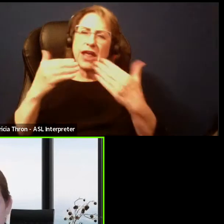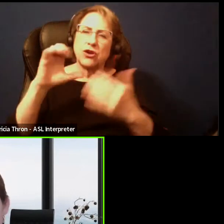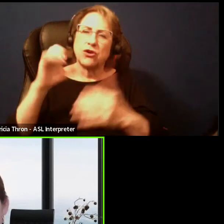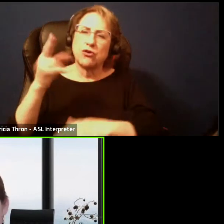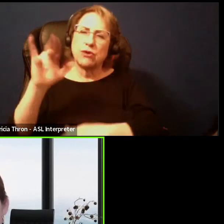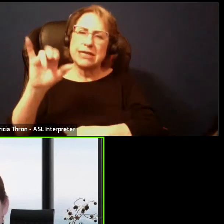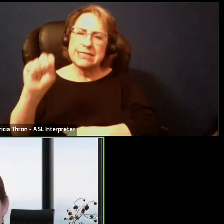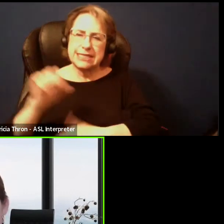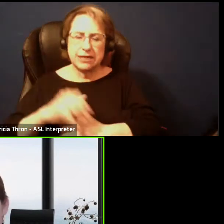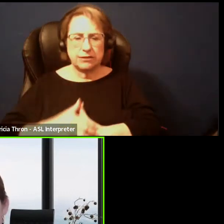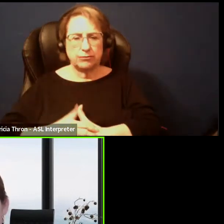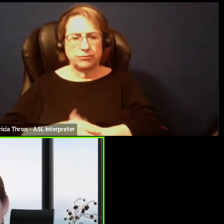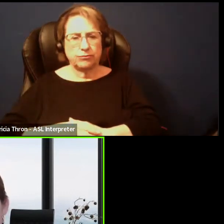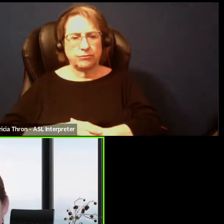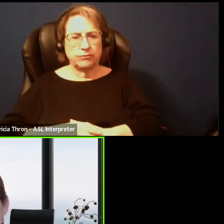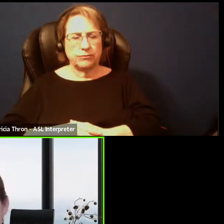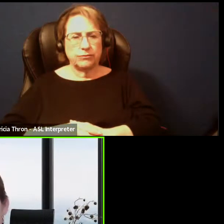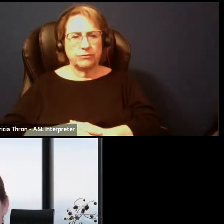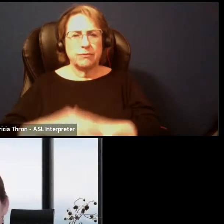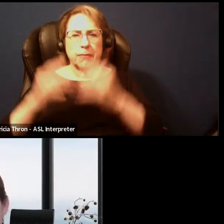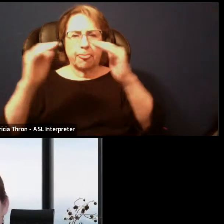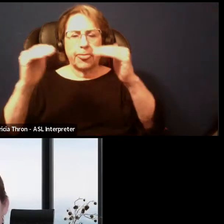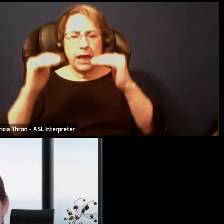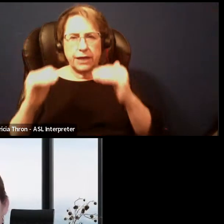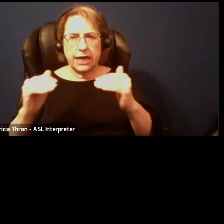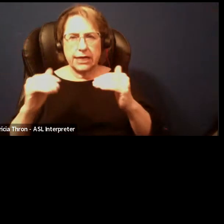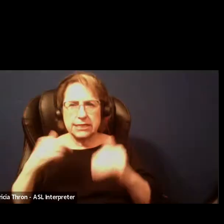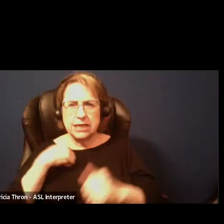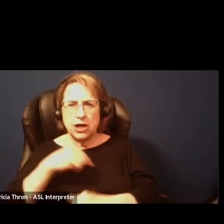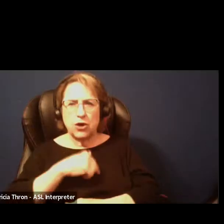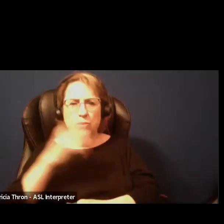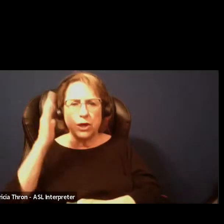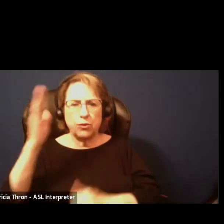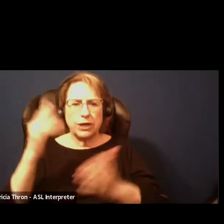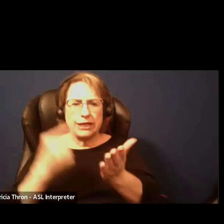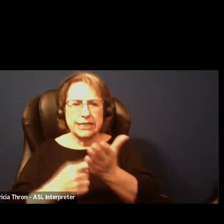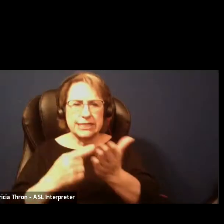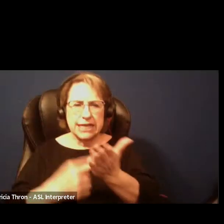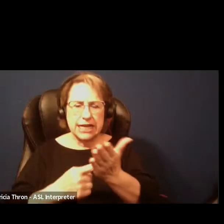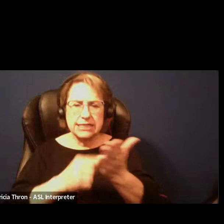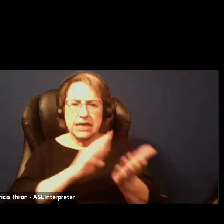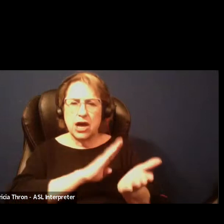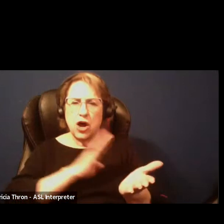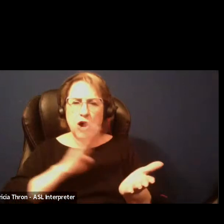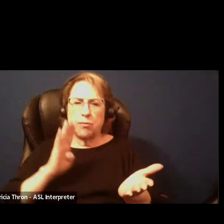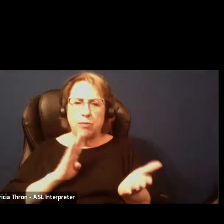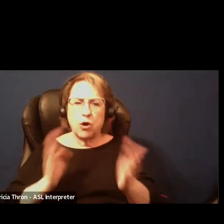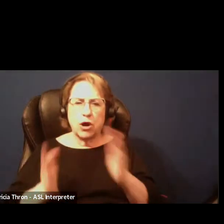you. All right, moving on. We're going to talk about board operations, approval of